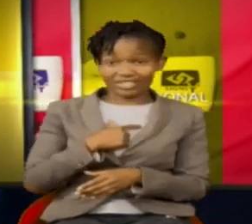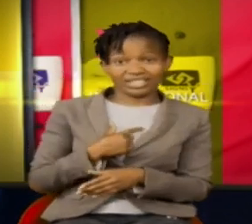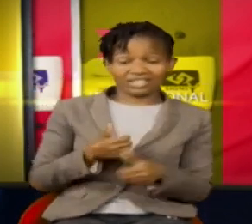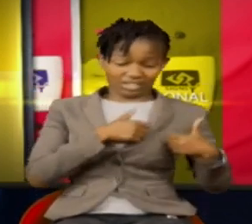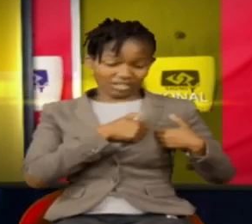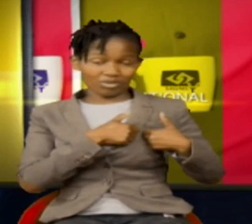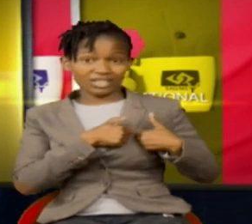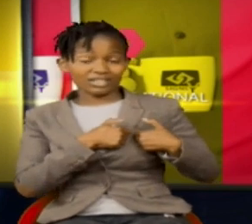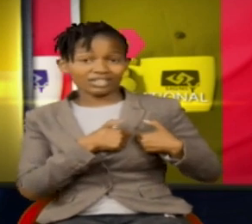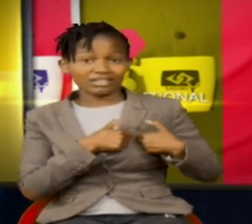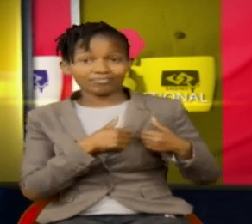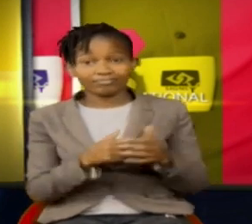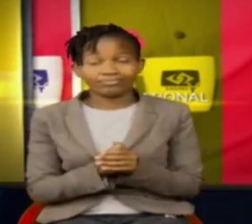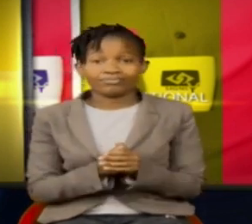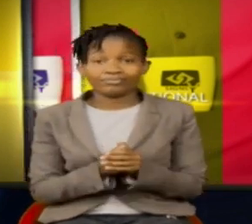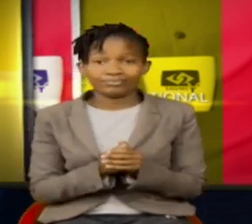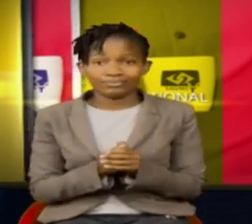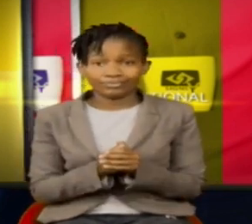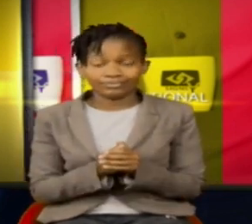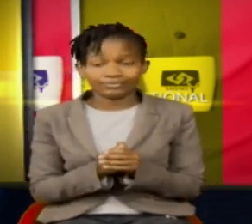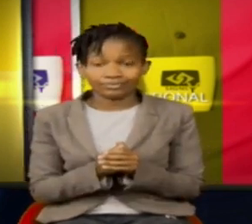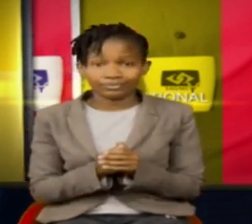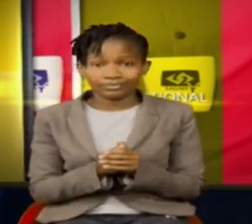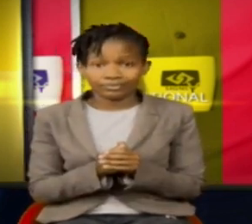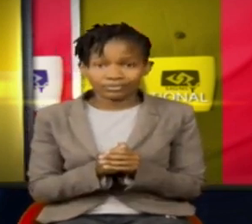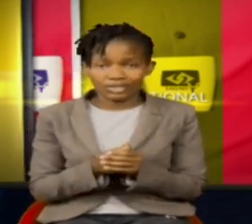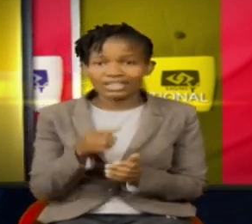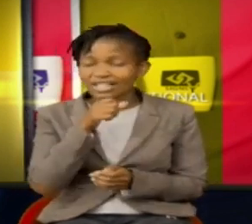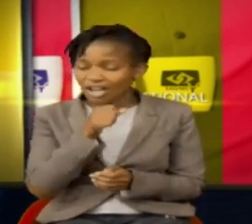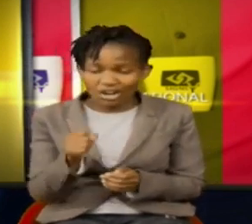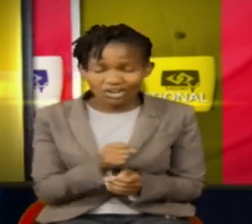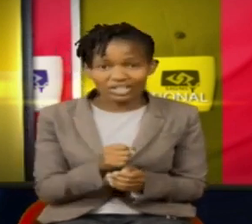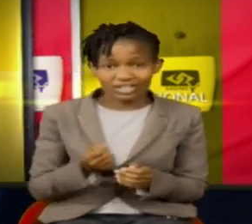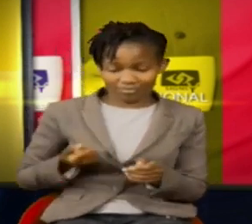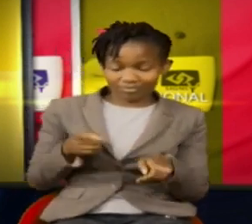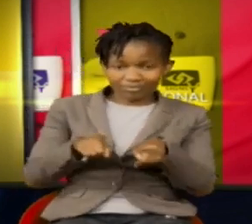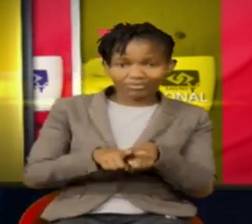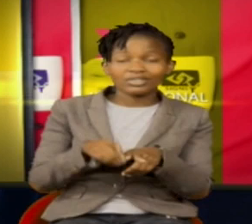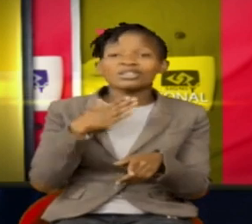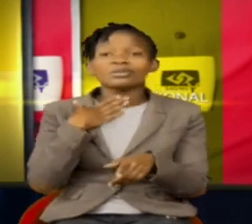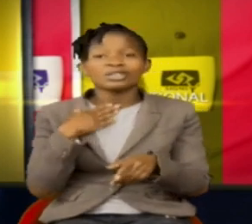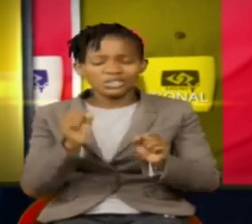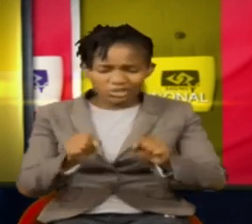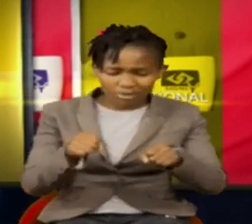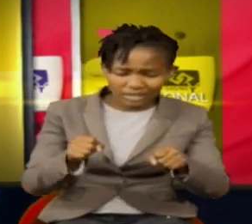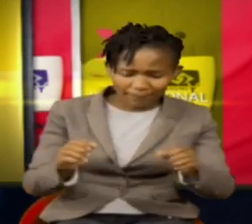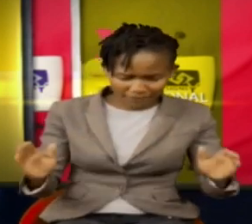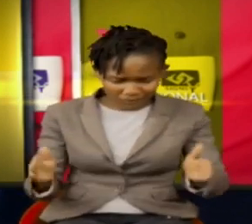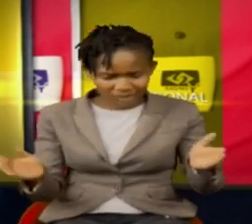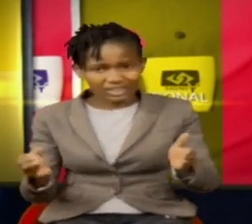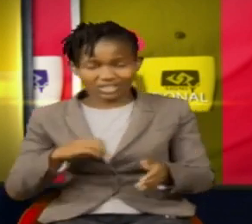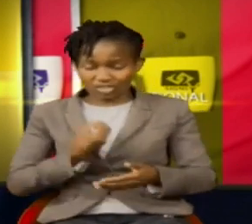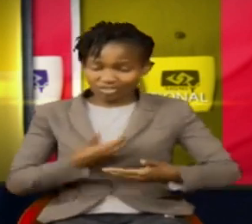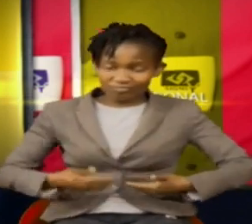boyfriends, girlfriends? Precisely, yes. So as older brothers, as older sisters, we need to be able to engage our teens.